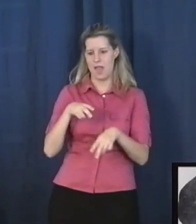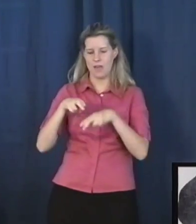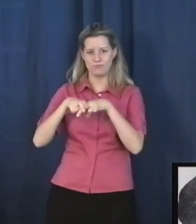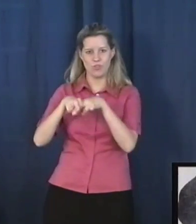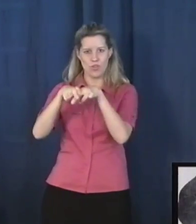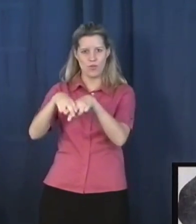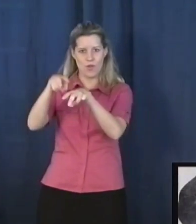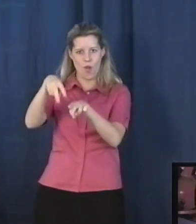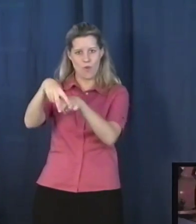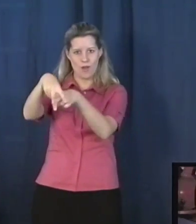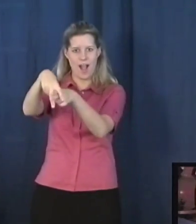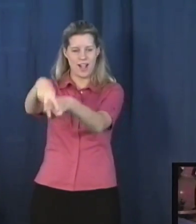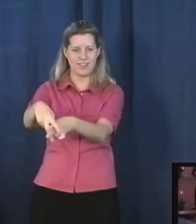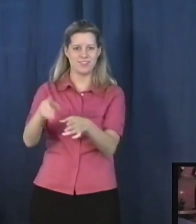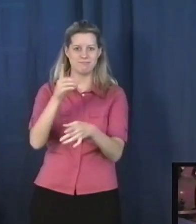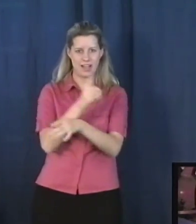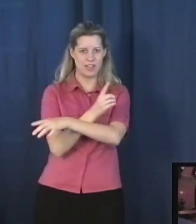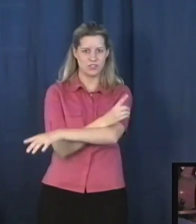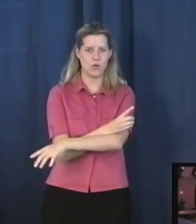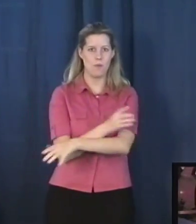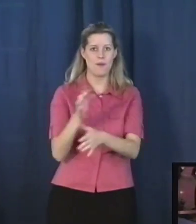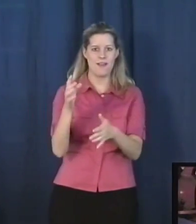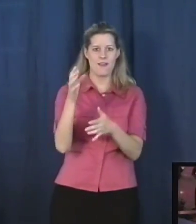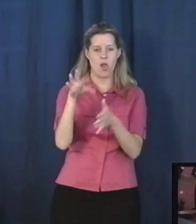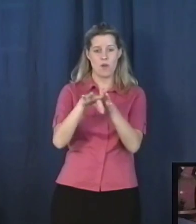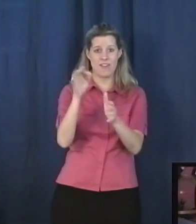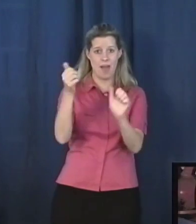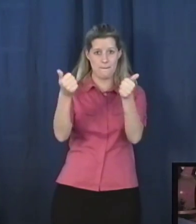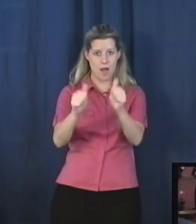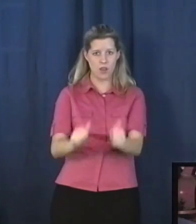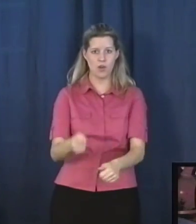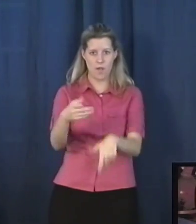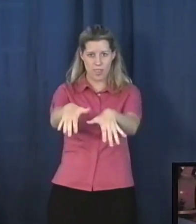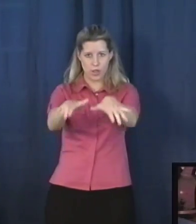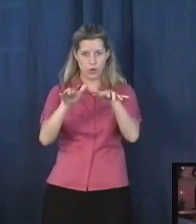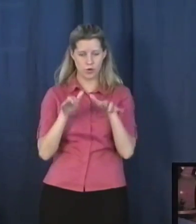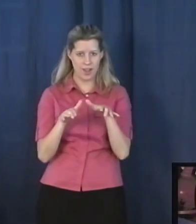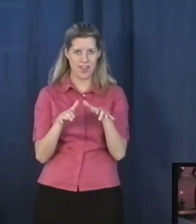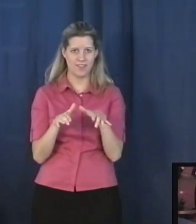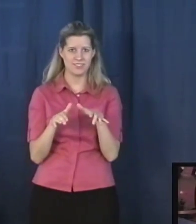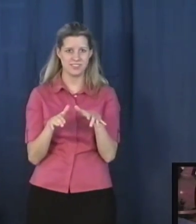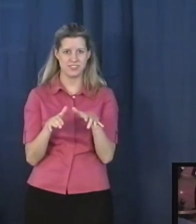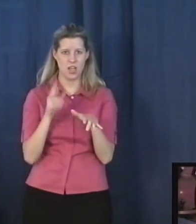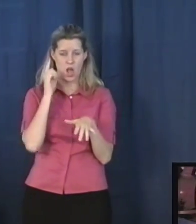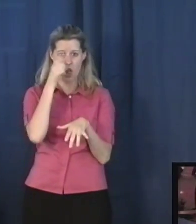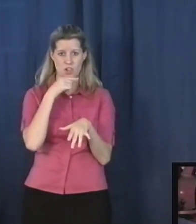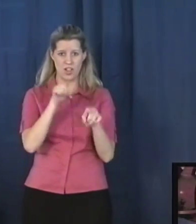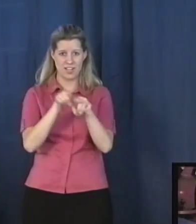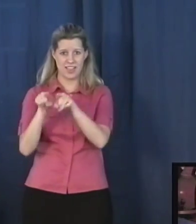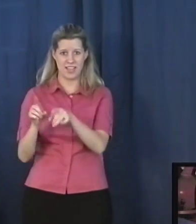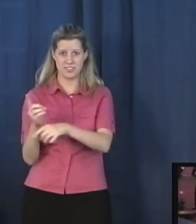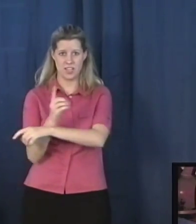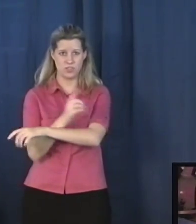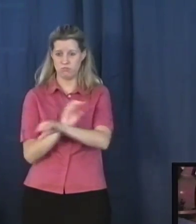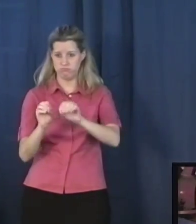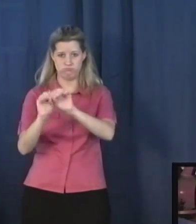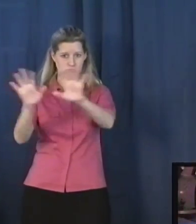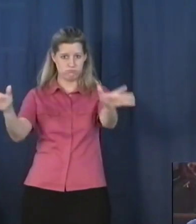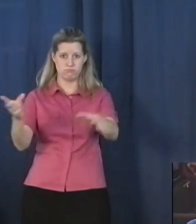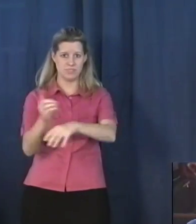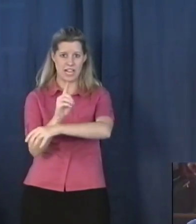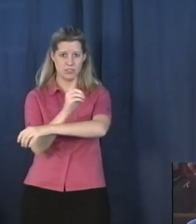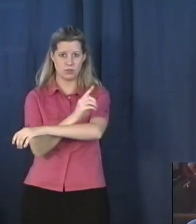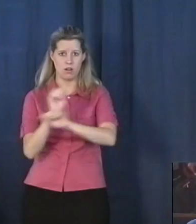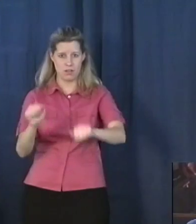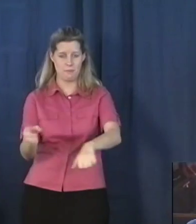kind. They found pottery in one of the graves down there. It looked like a dinosaur, clear as a bell to anybody else.